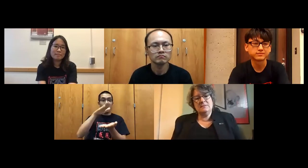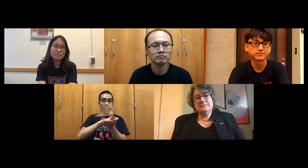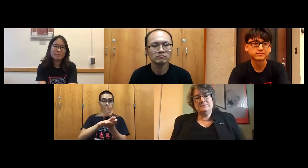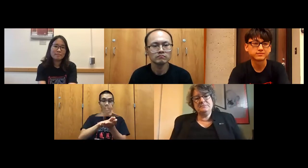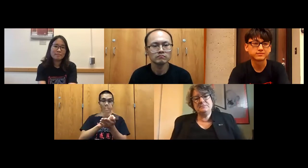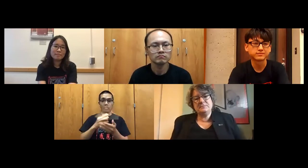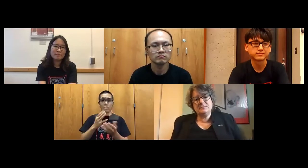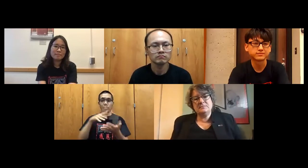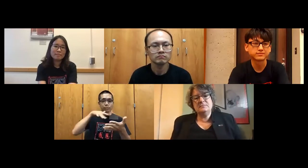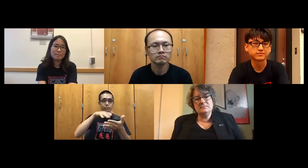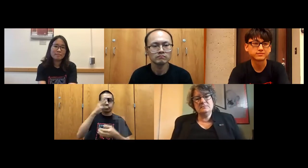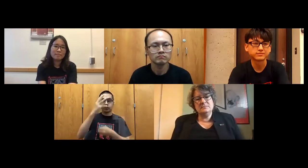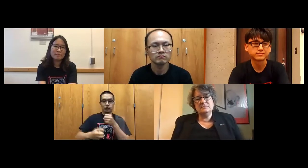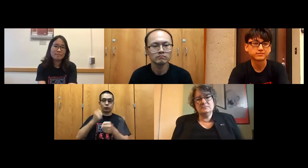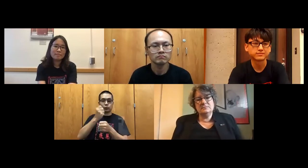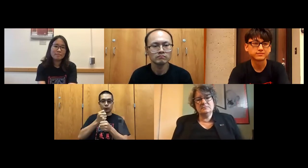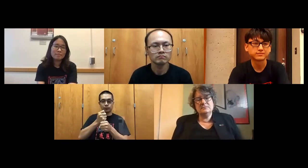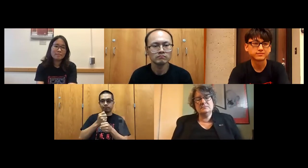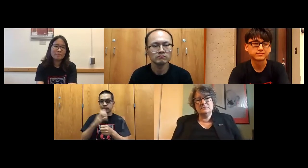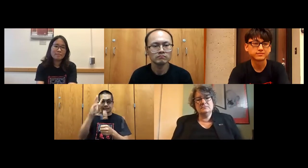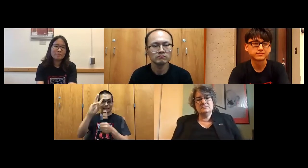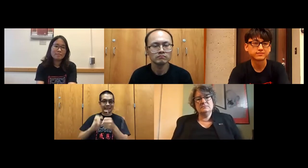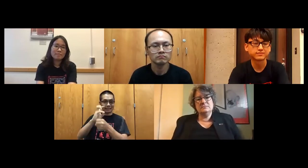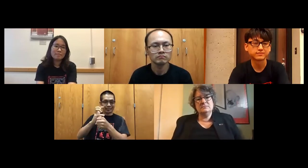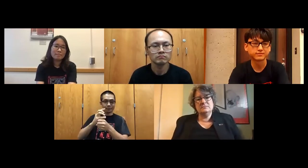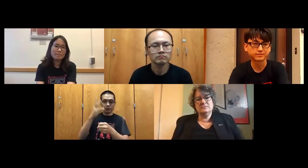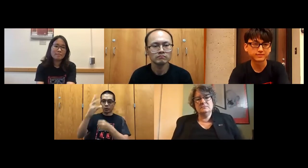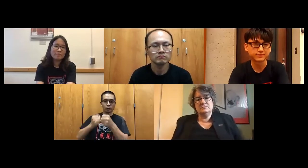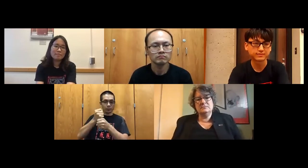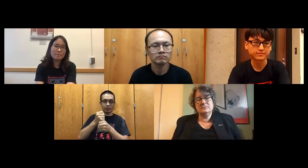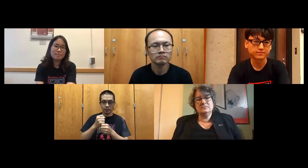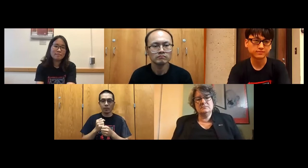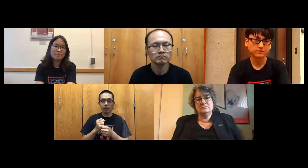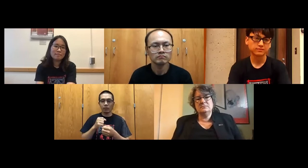It took me a while to understand that. In middle school, I studied for 6 years.